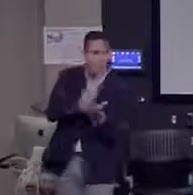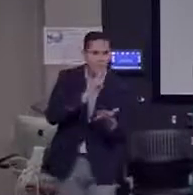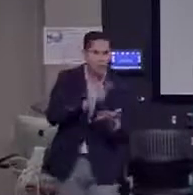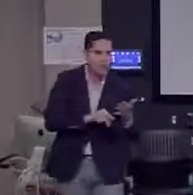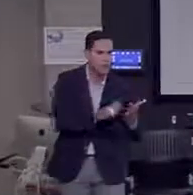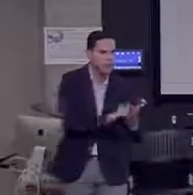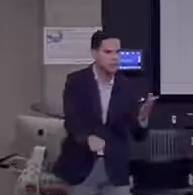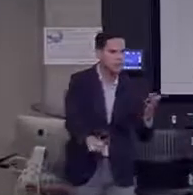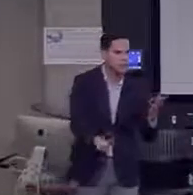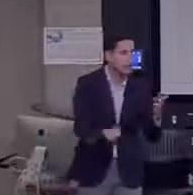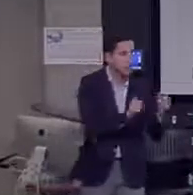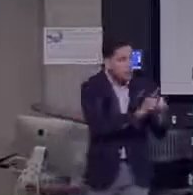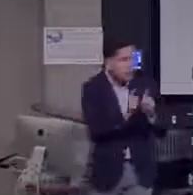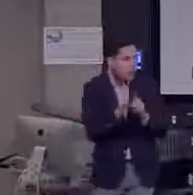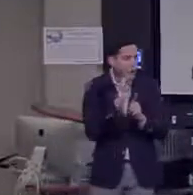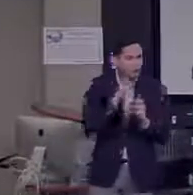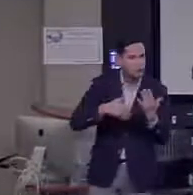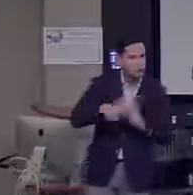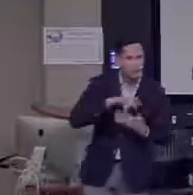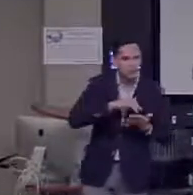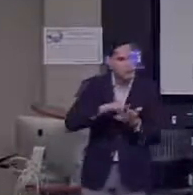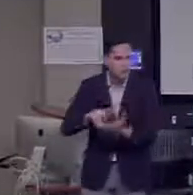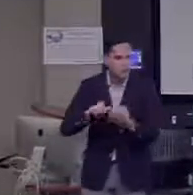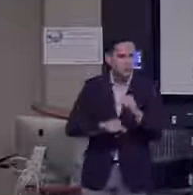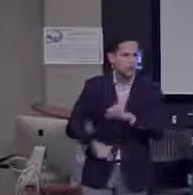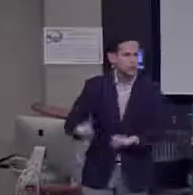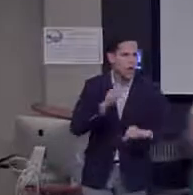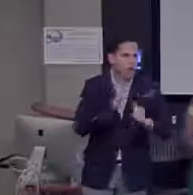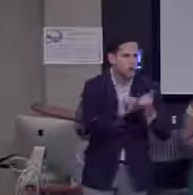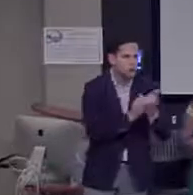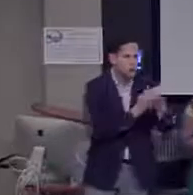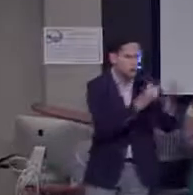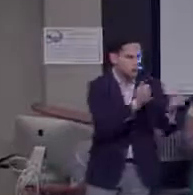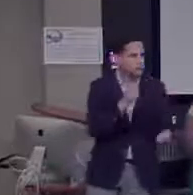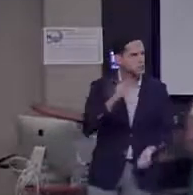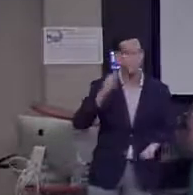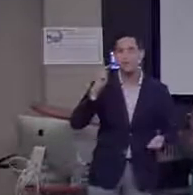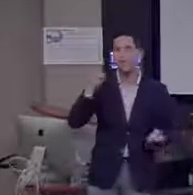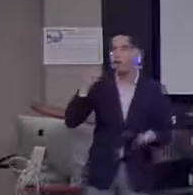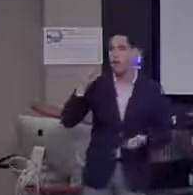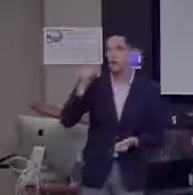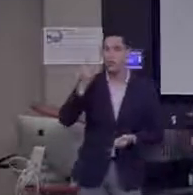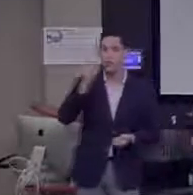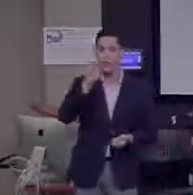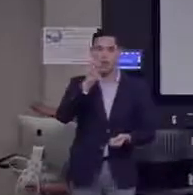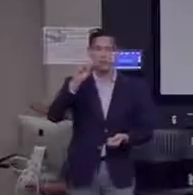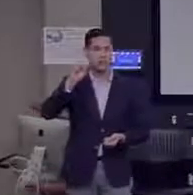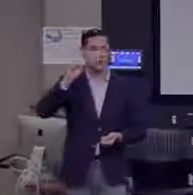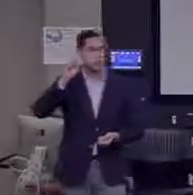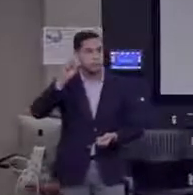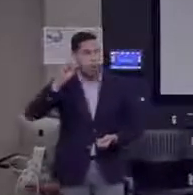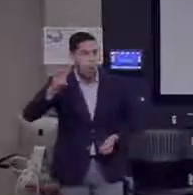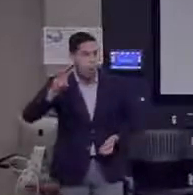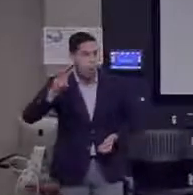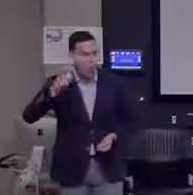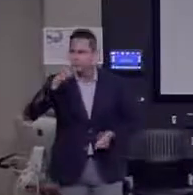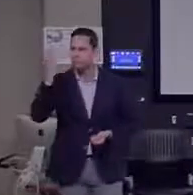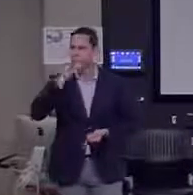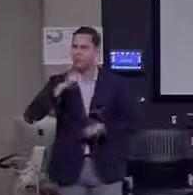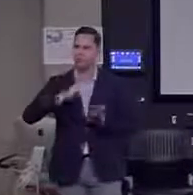social studies and science. Beautiful work by Catherine Snow suggests that we have to increase the diversity